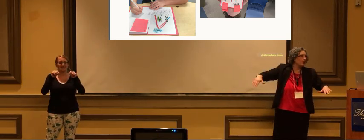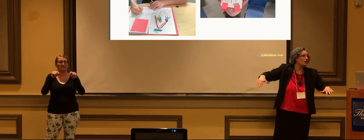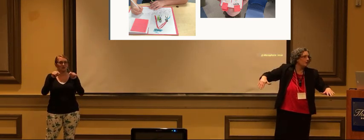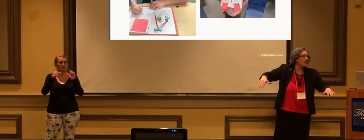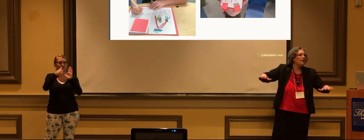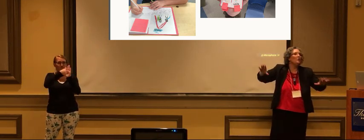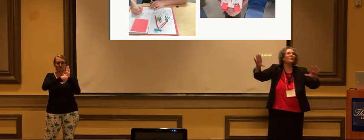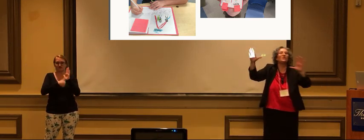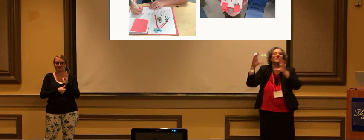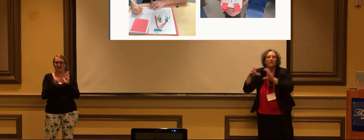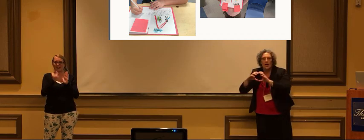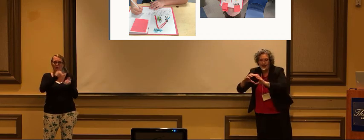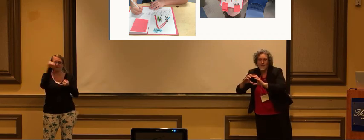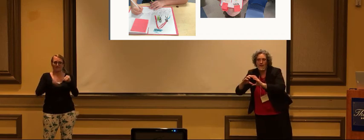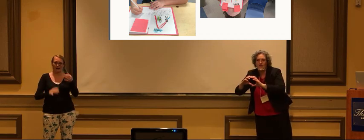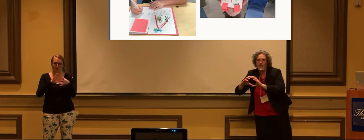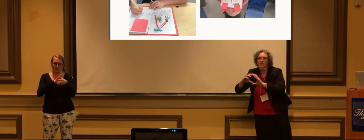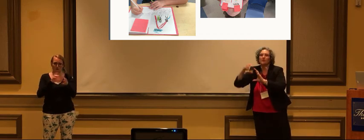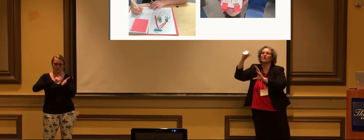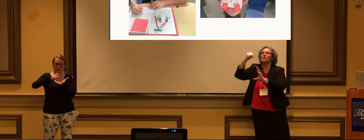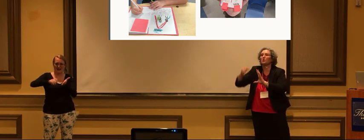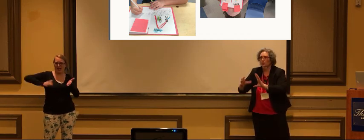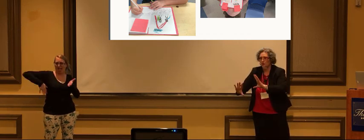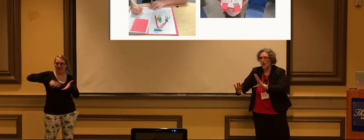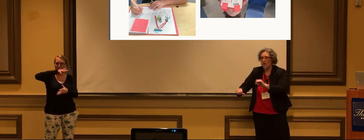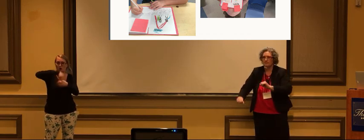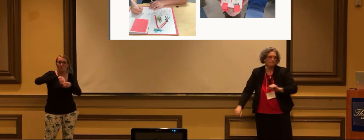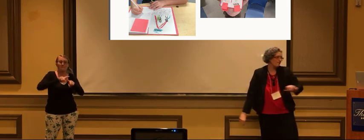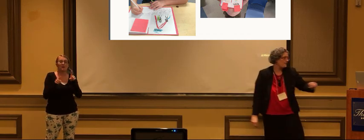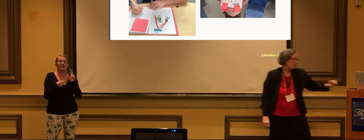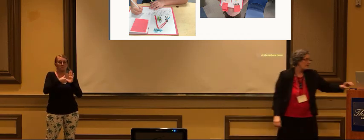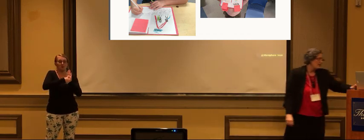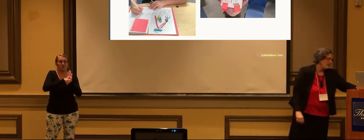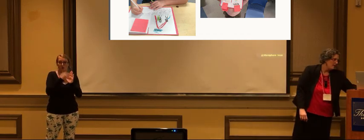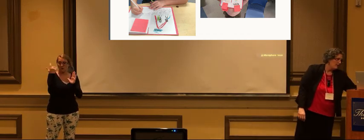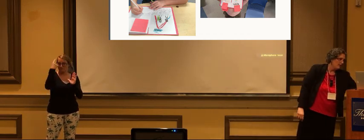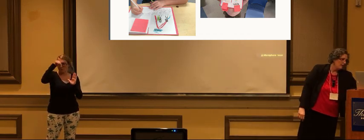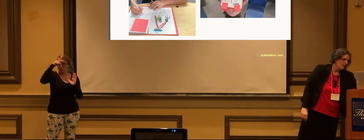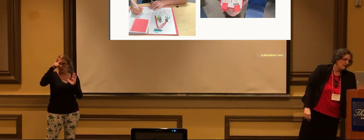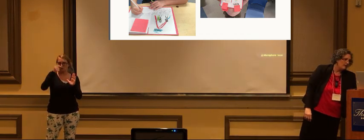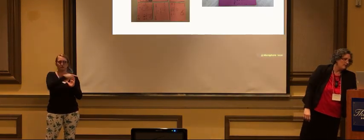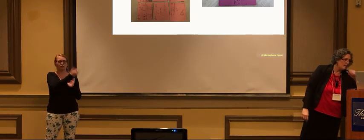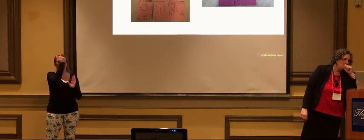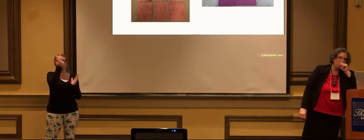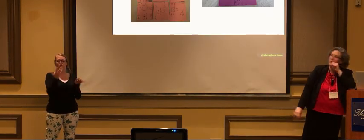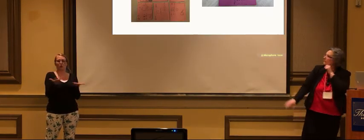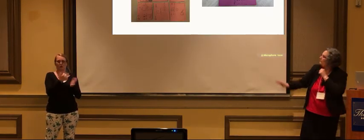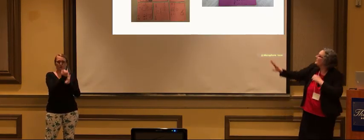had yet to include. But she had that there, so she knew what to draw.